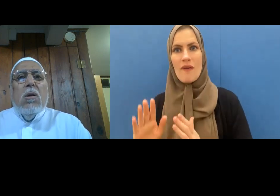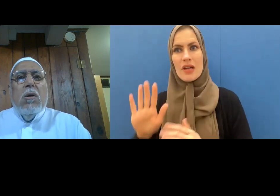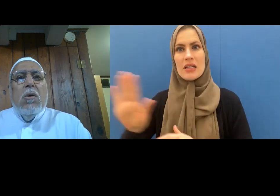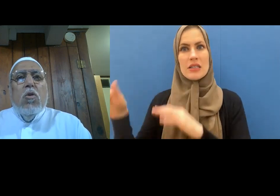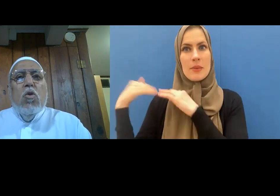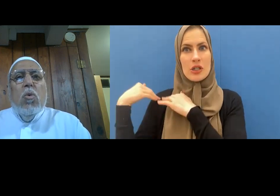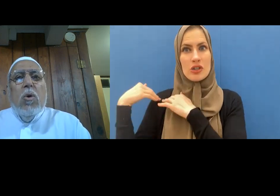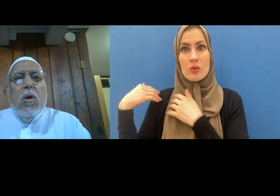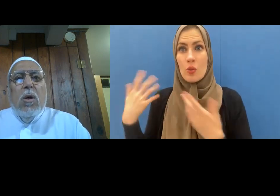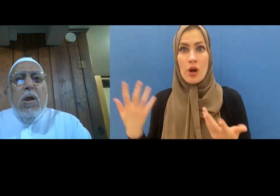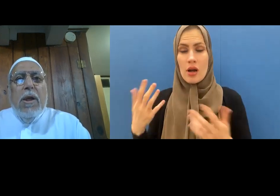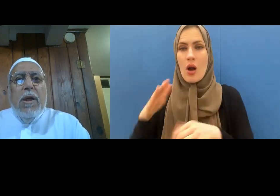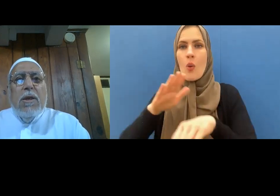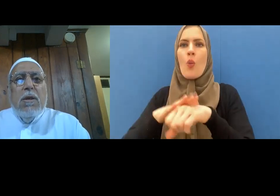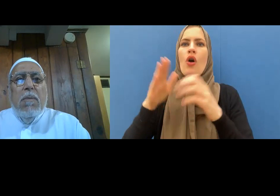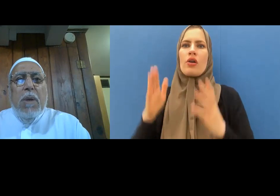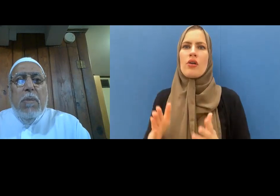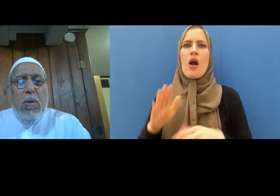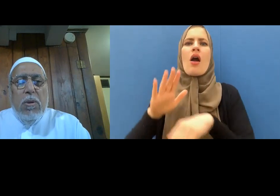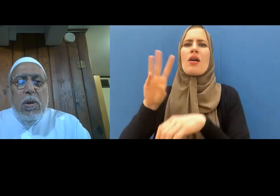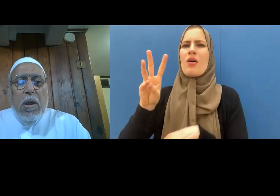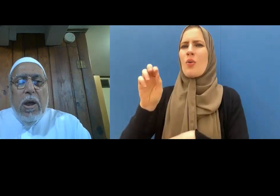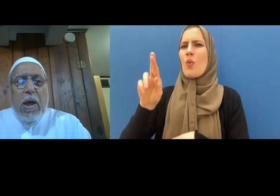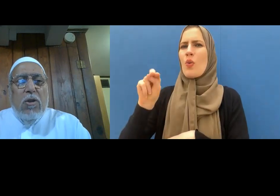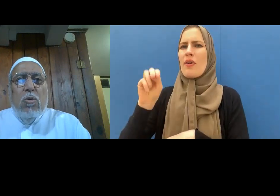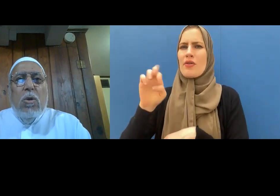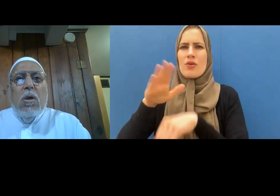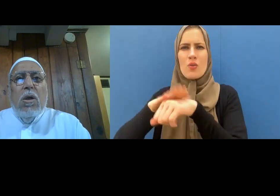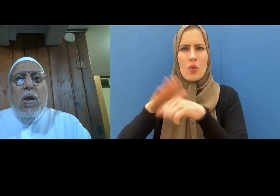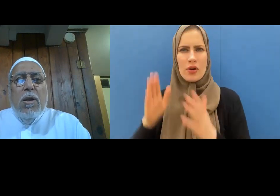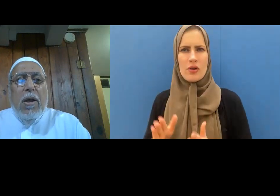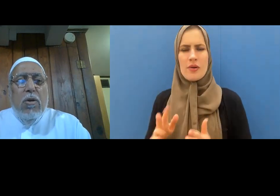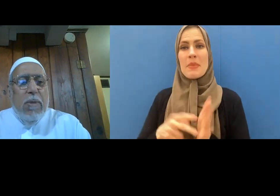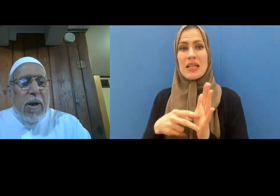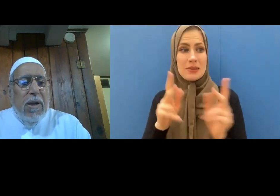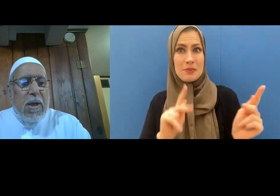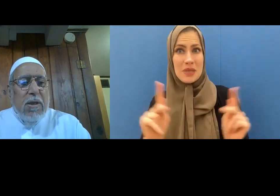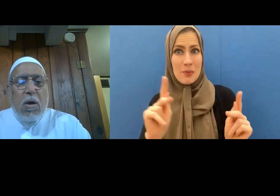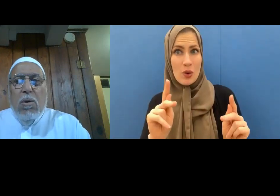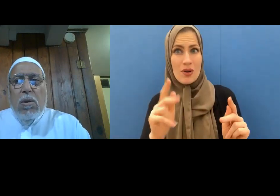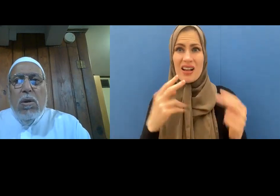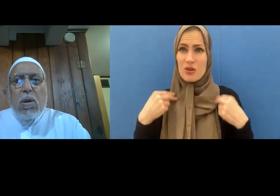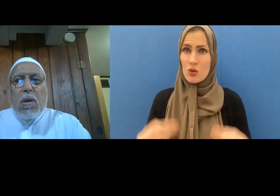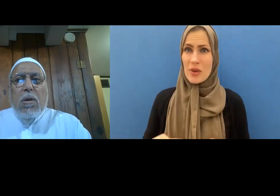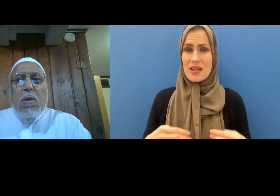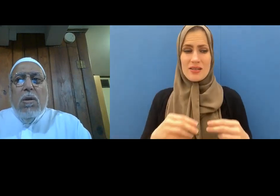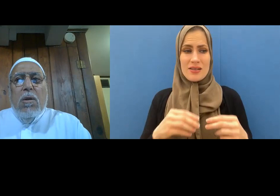warner, to warn his people and to warn the human race as a